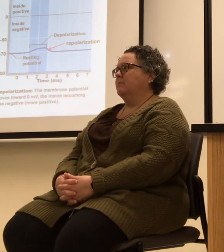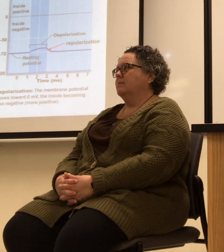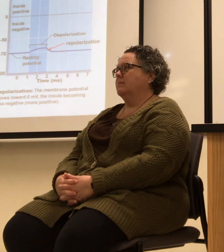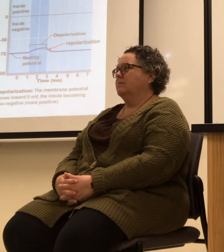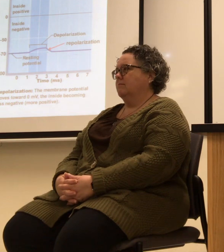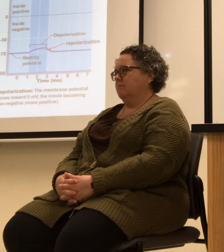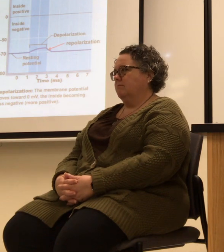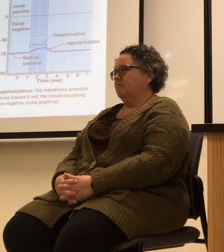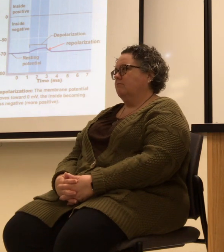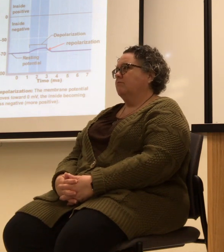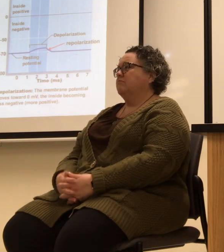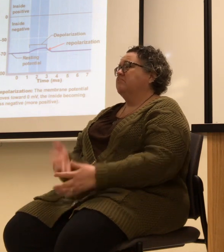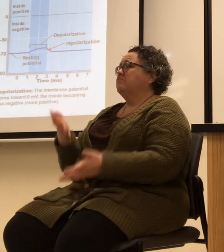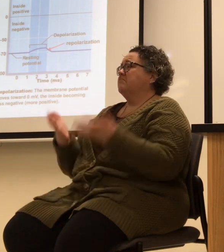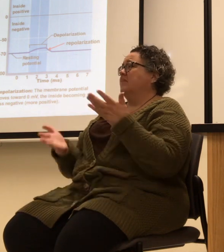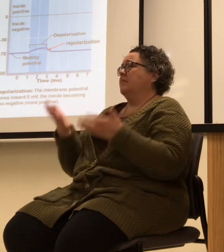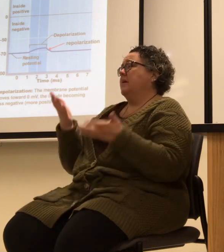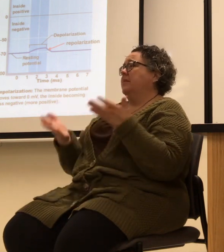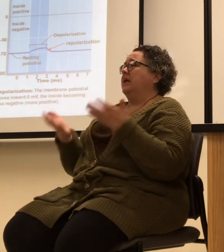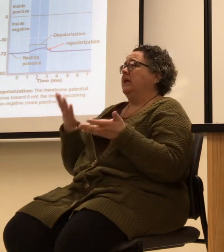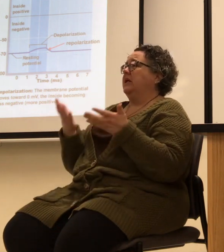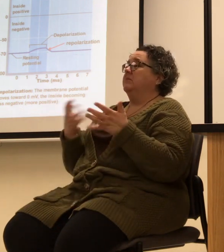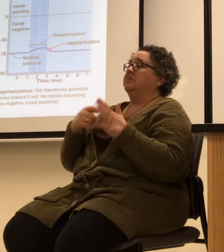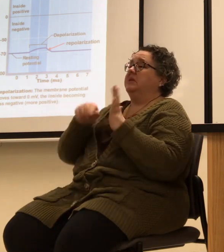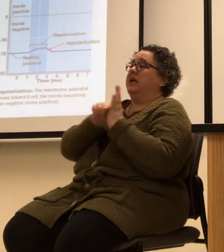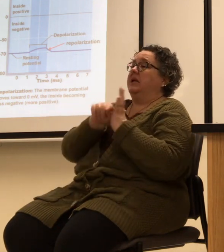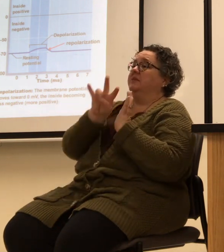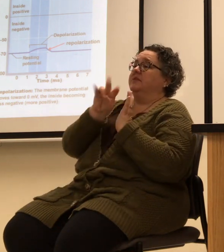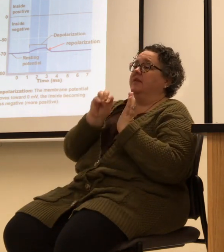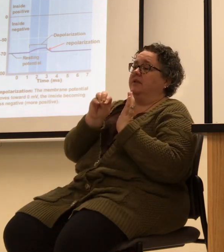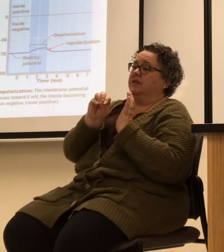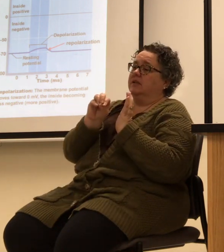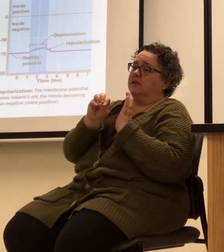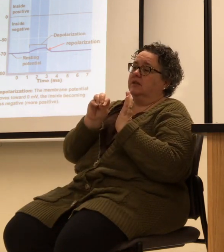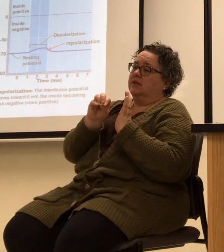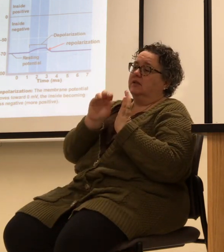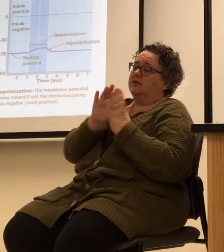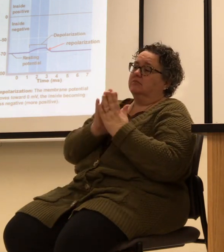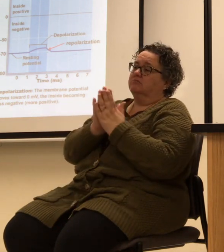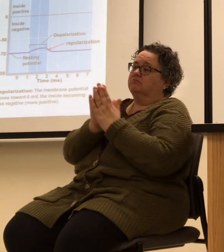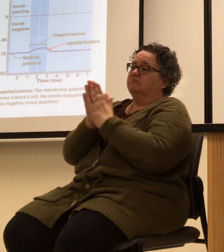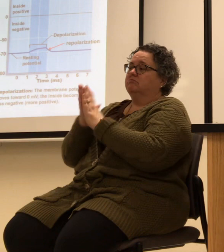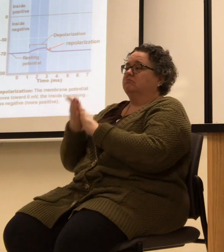Okay, so maybe you go from -70 to